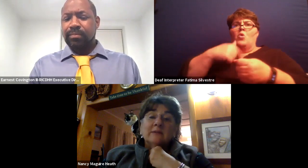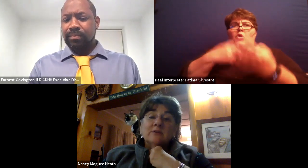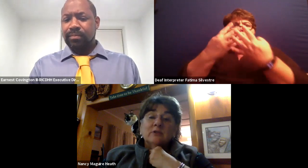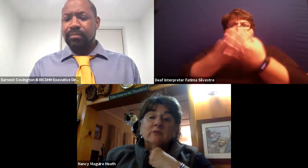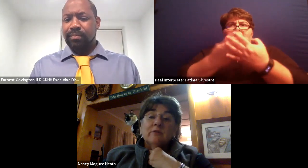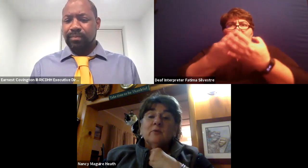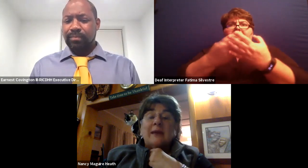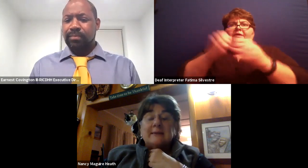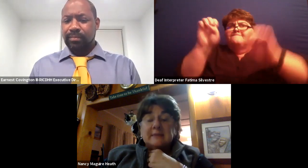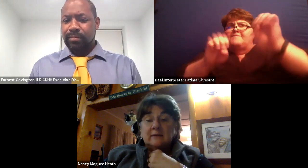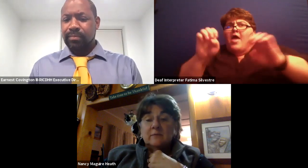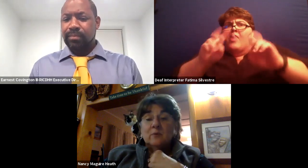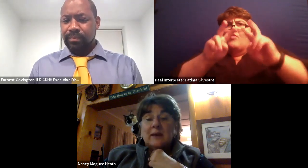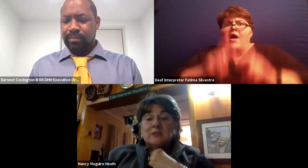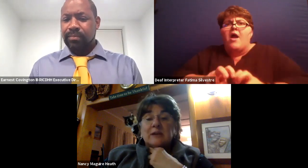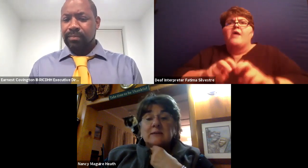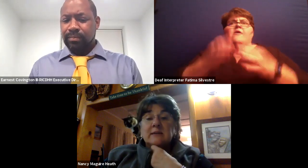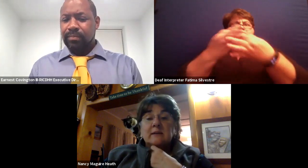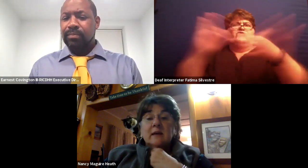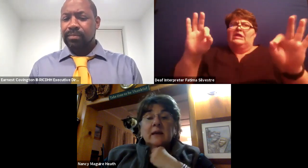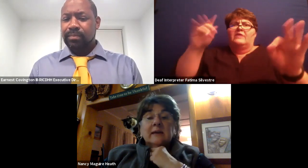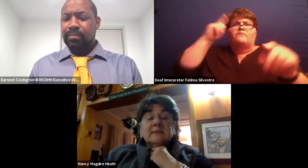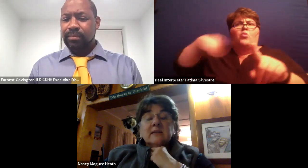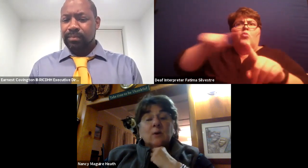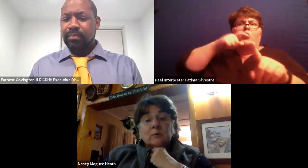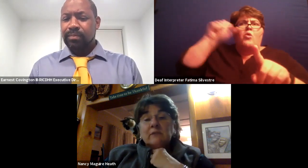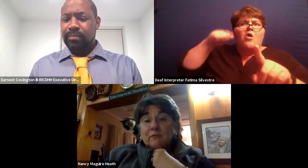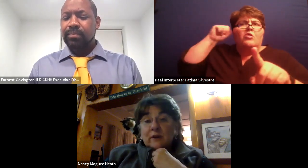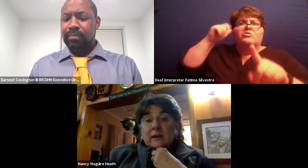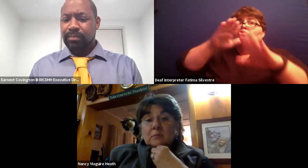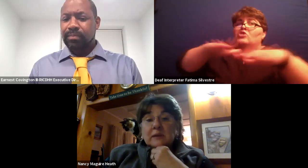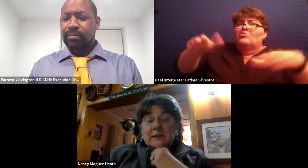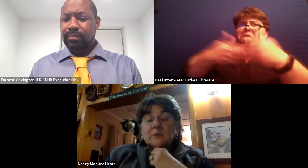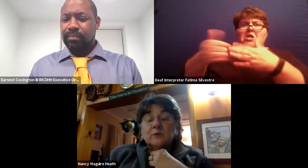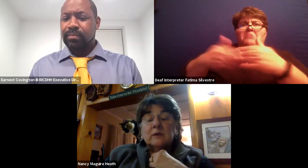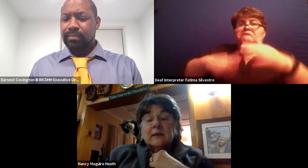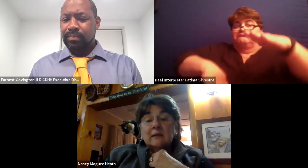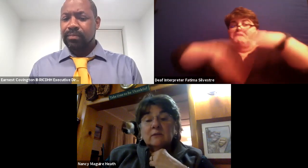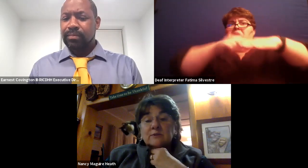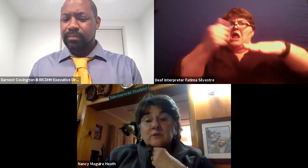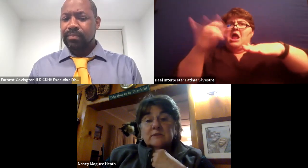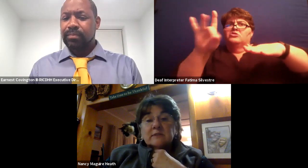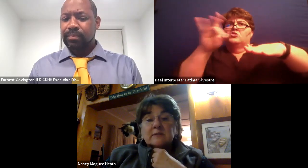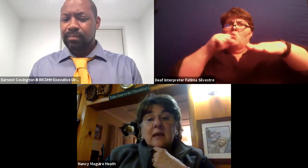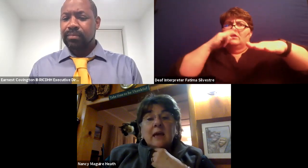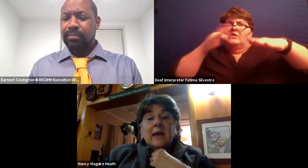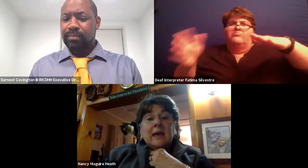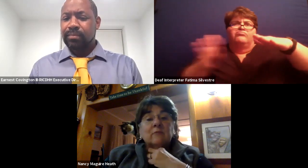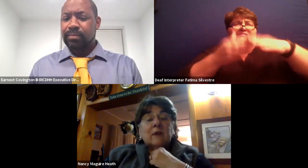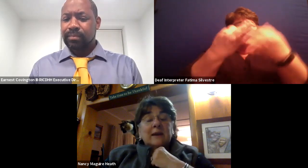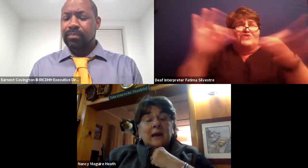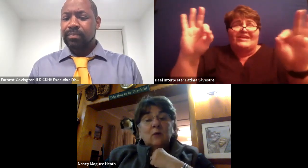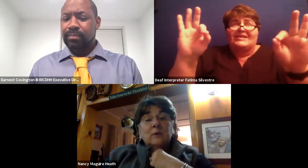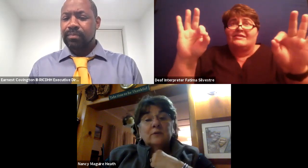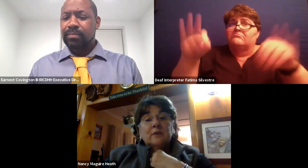Rhode Island children through age 18. It is the only free place where you can get those services.